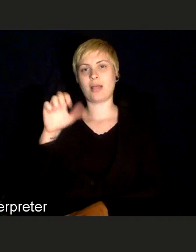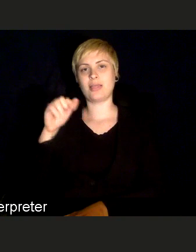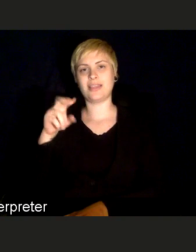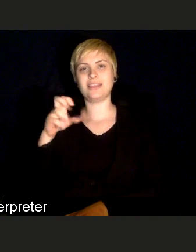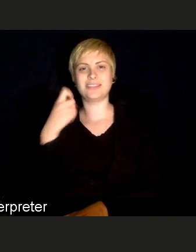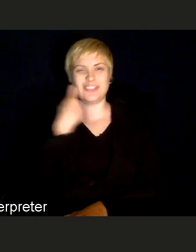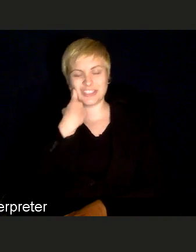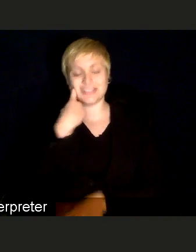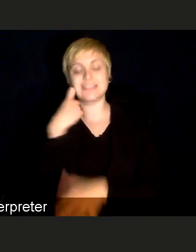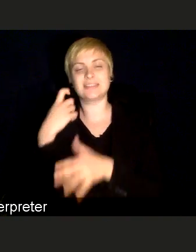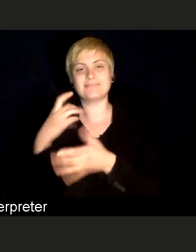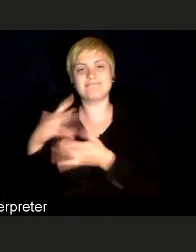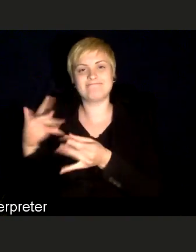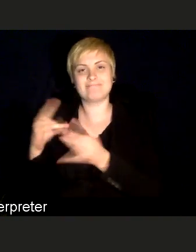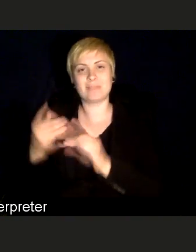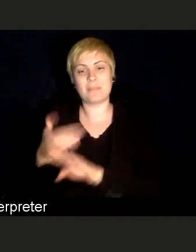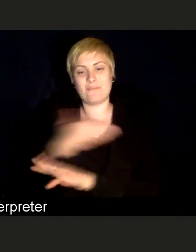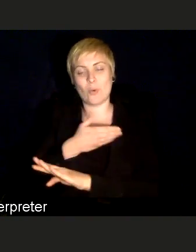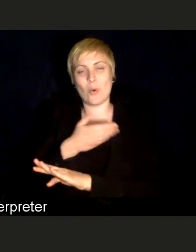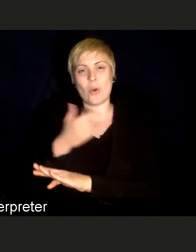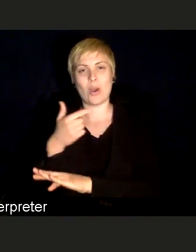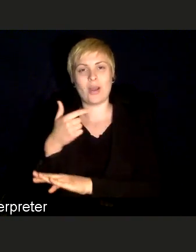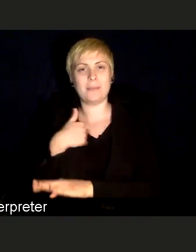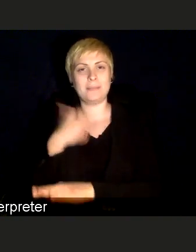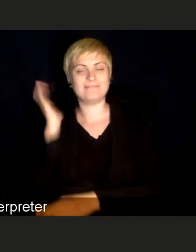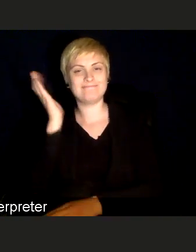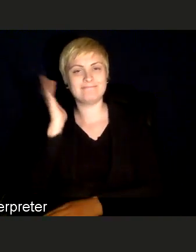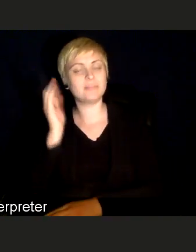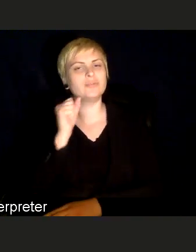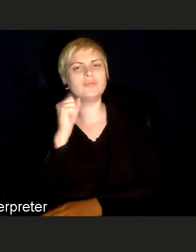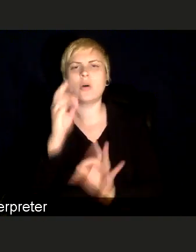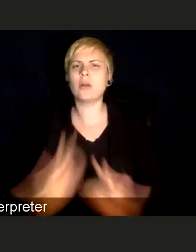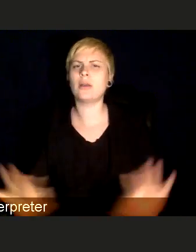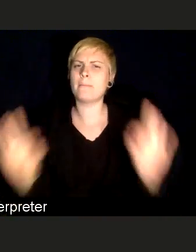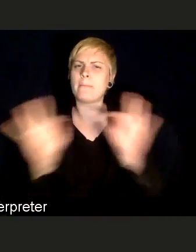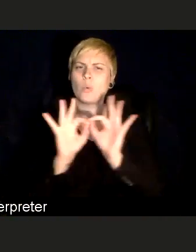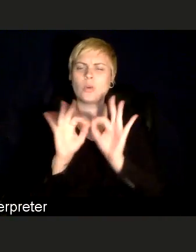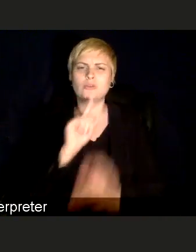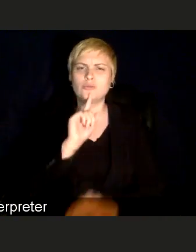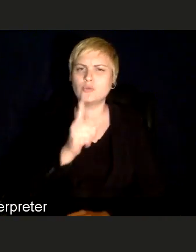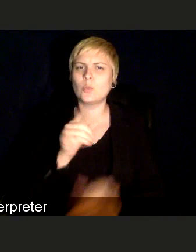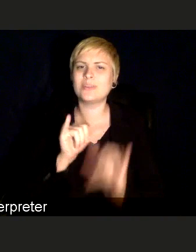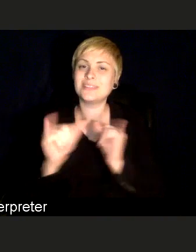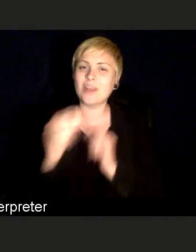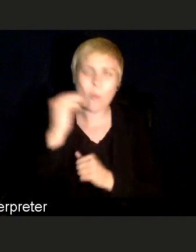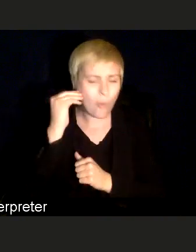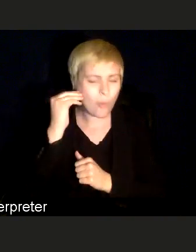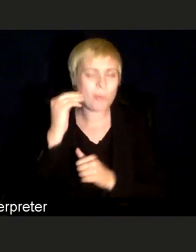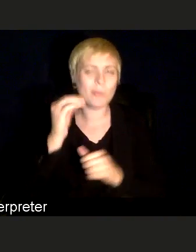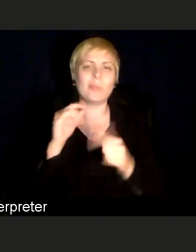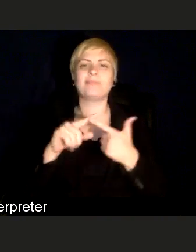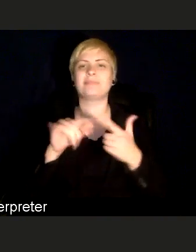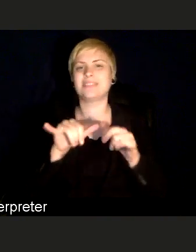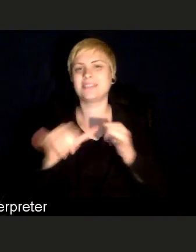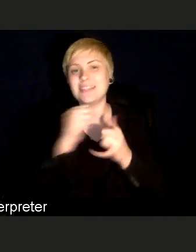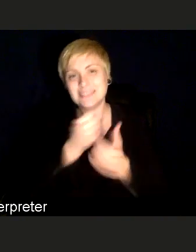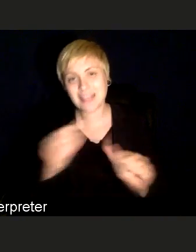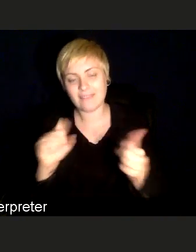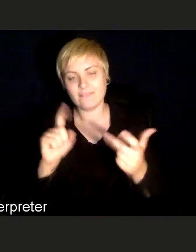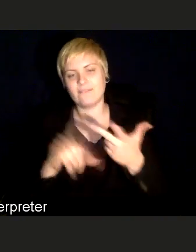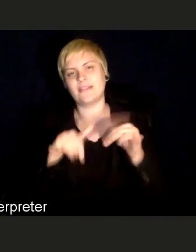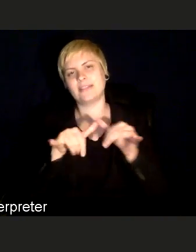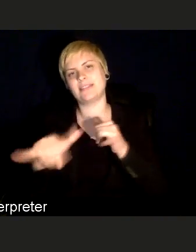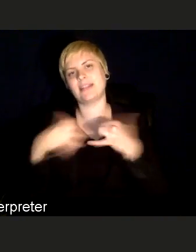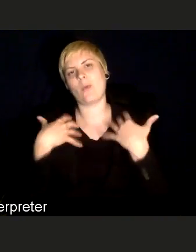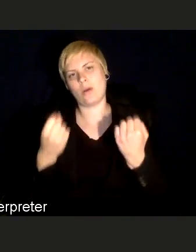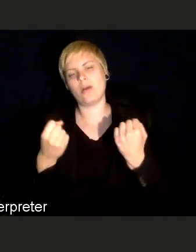so important and true to stay home and to stay safe and to stay well. Other ways that you can help